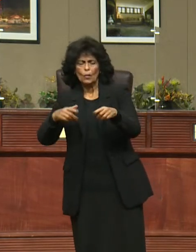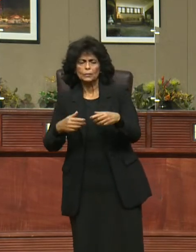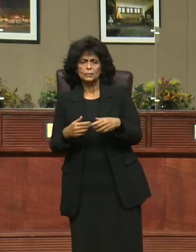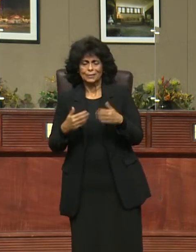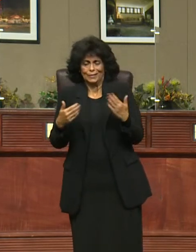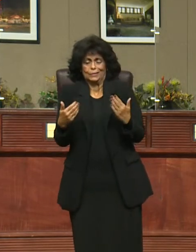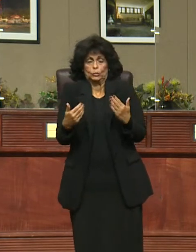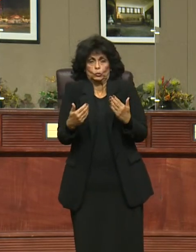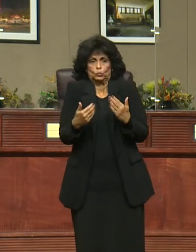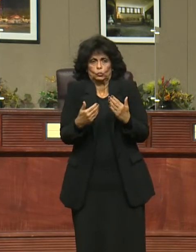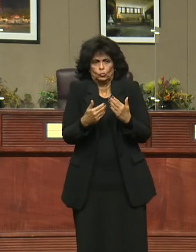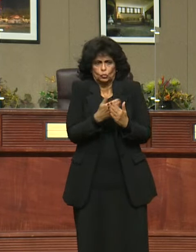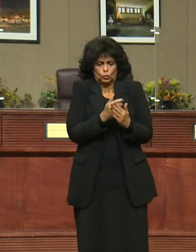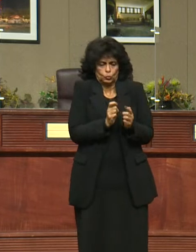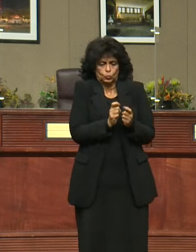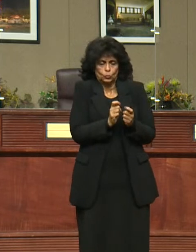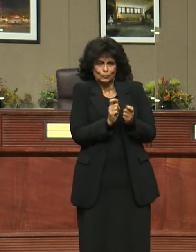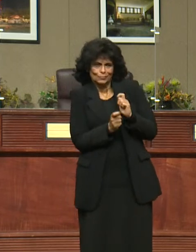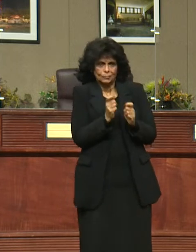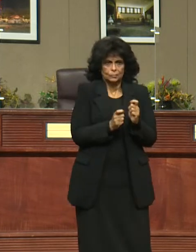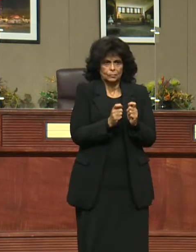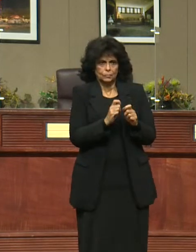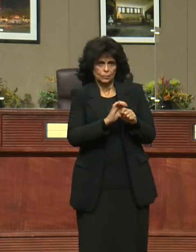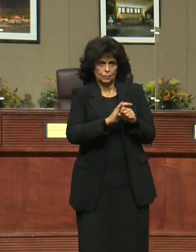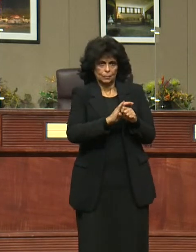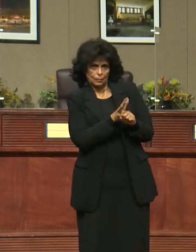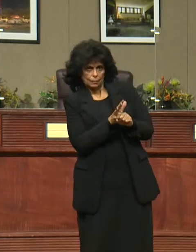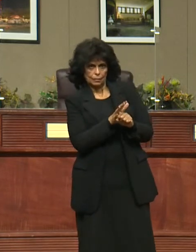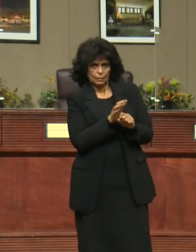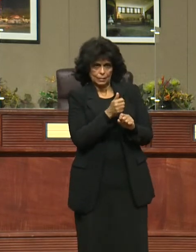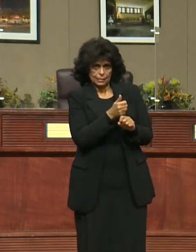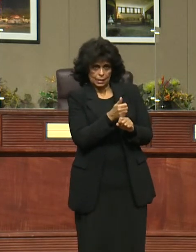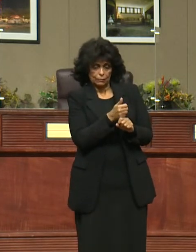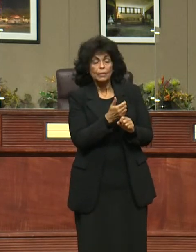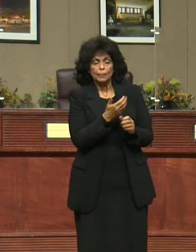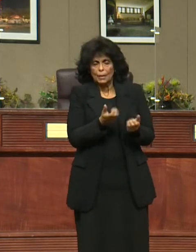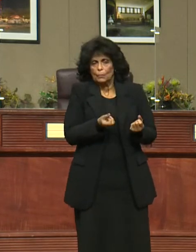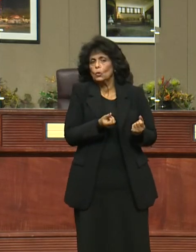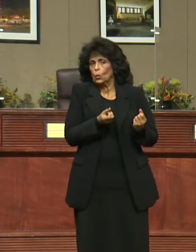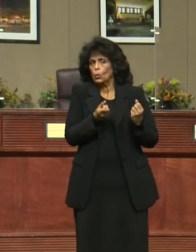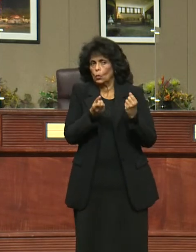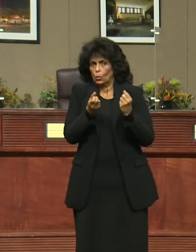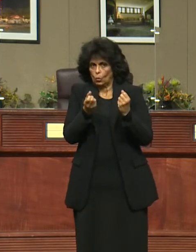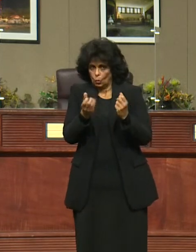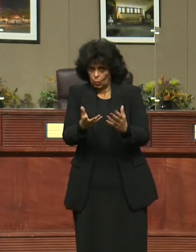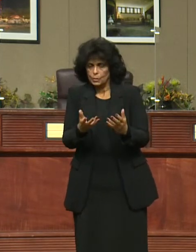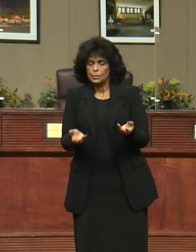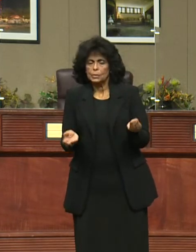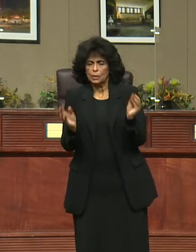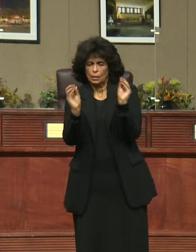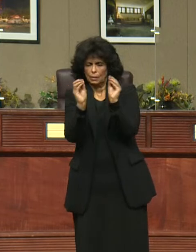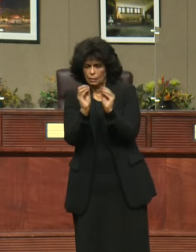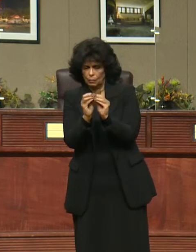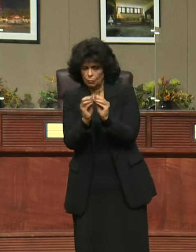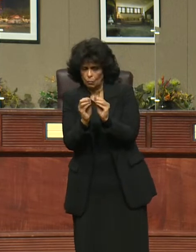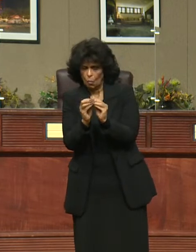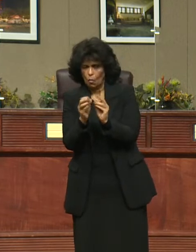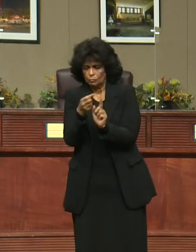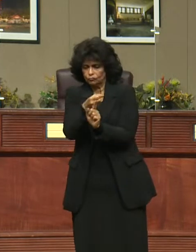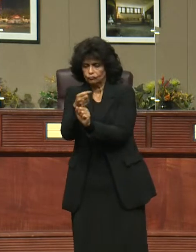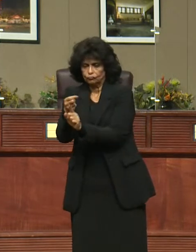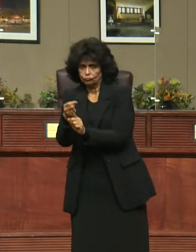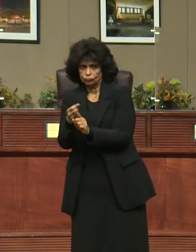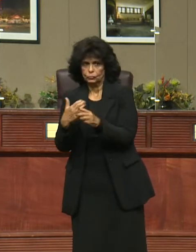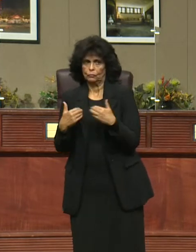strains of the virus may be causing a higher level of acuity in younger population,